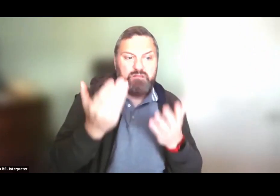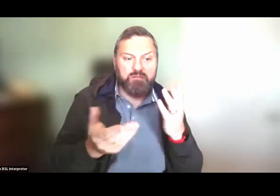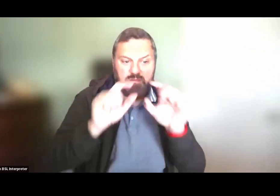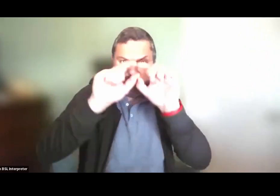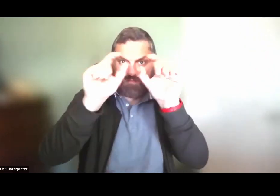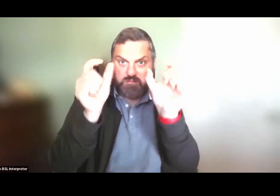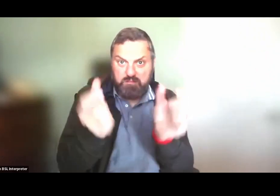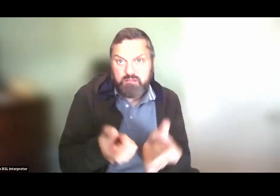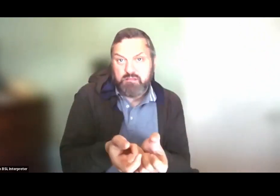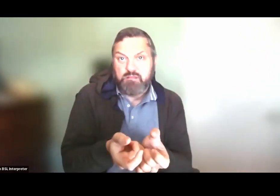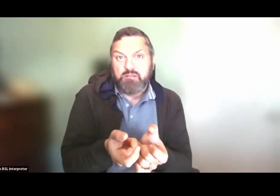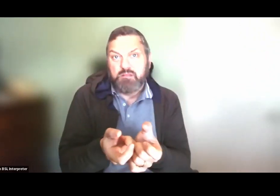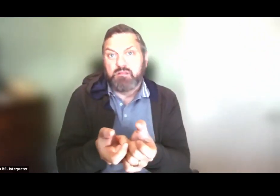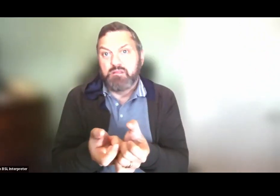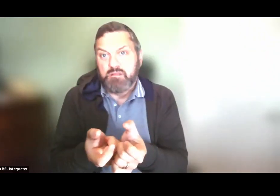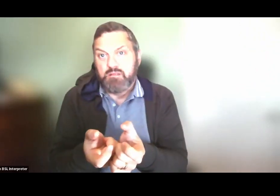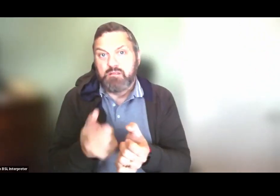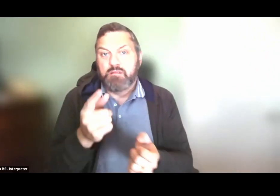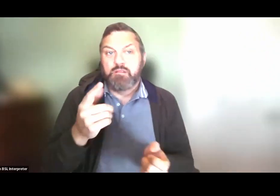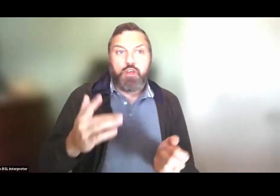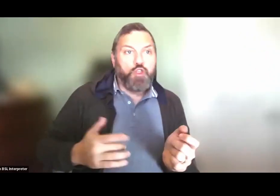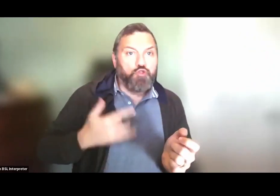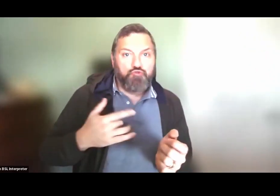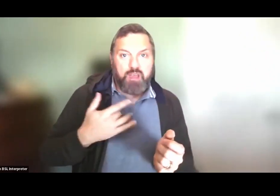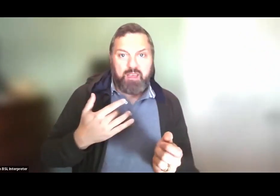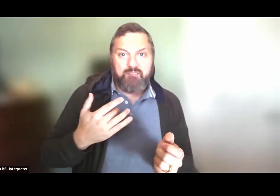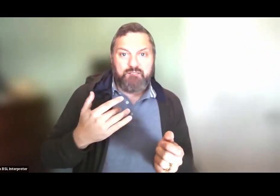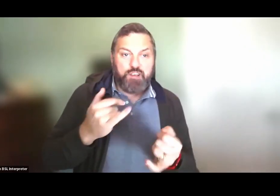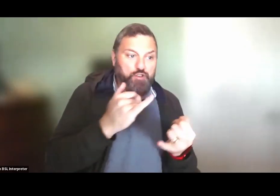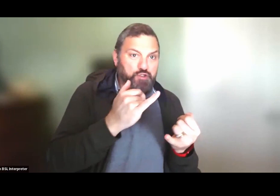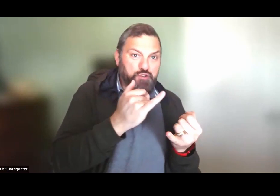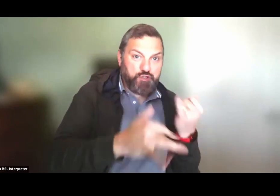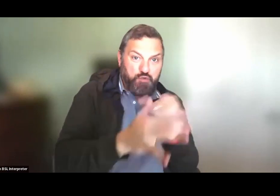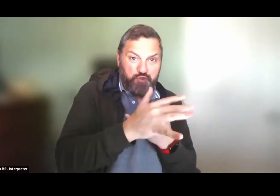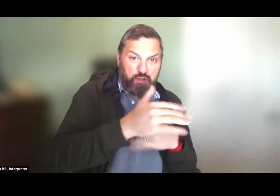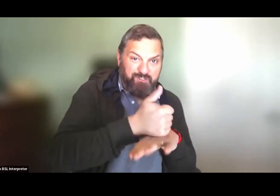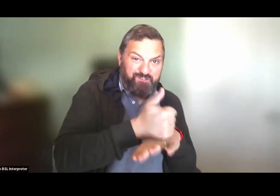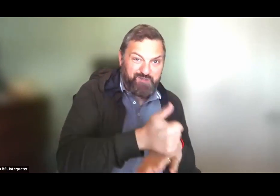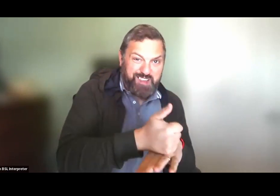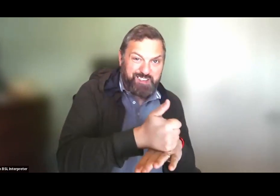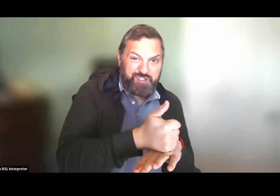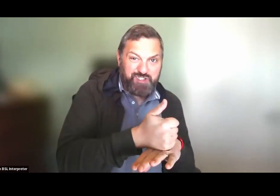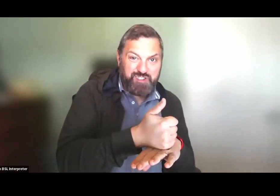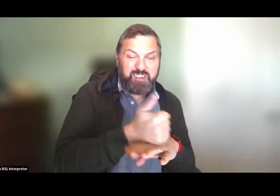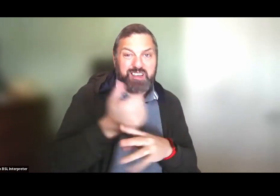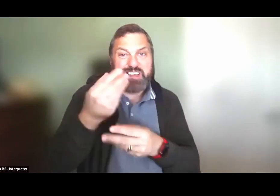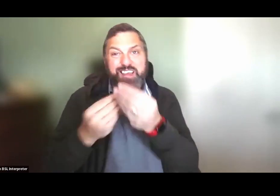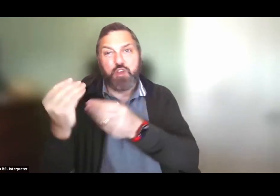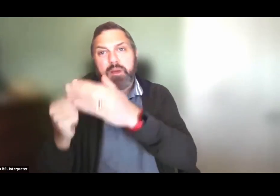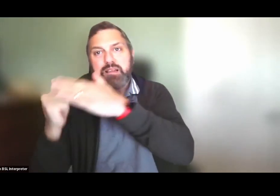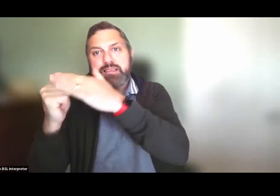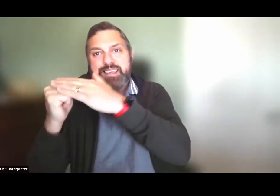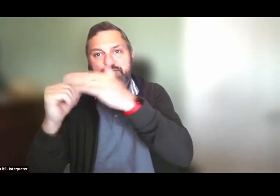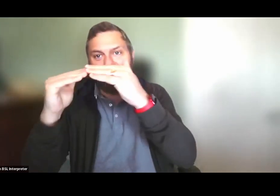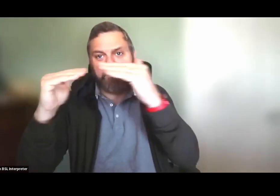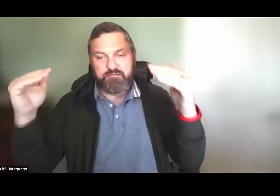home. So we need to thrive between the social foundation and the ecological ceiling. And this notion of thriving